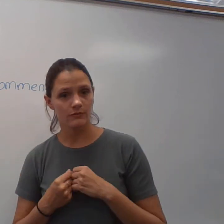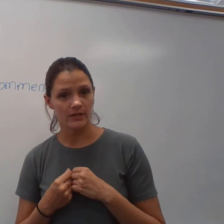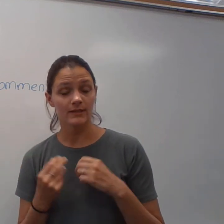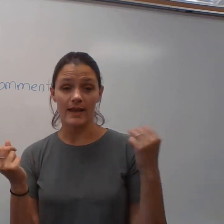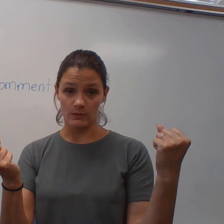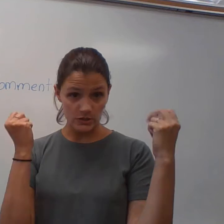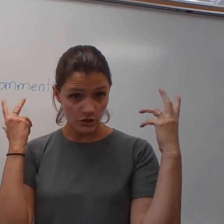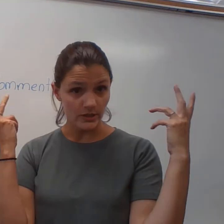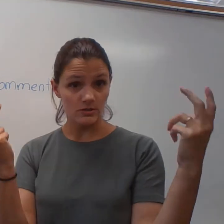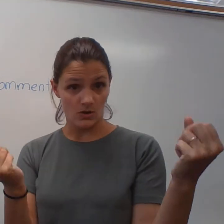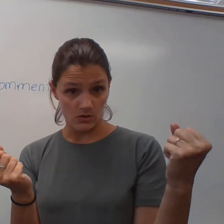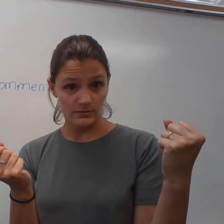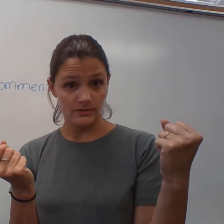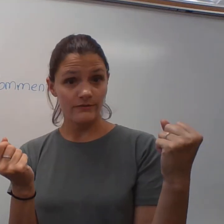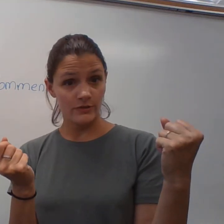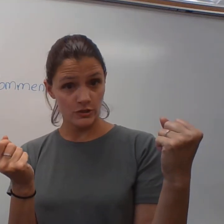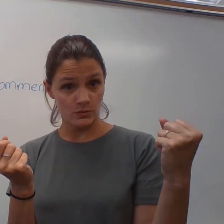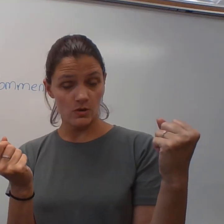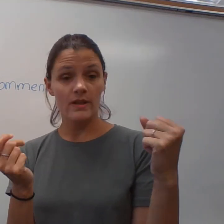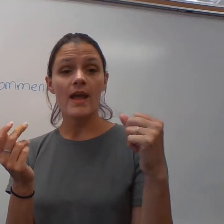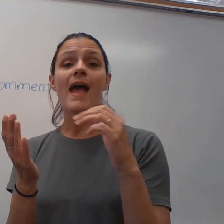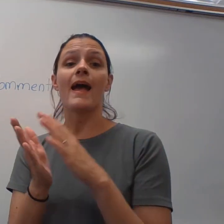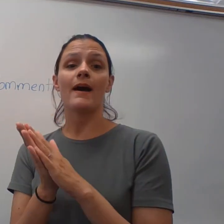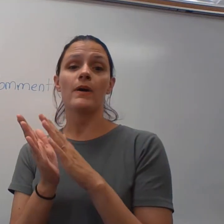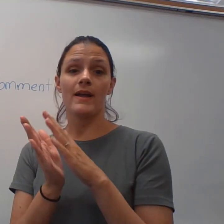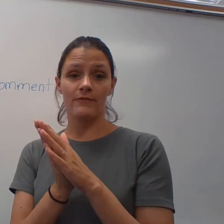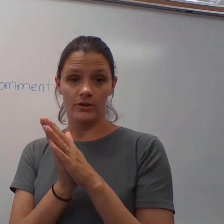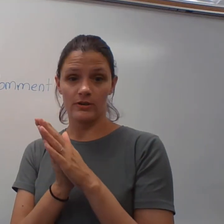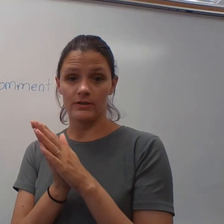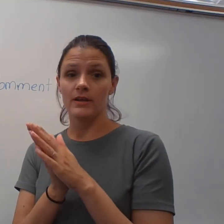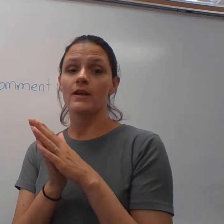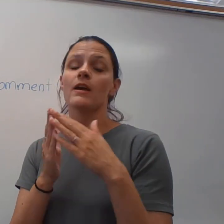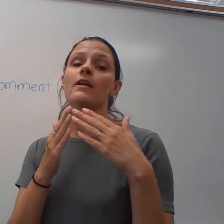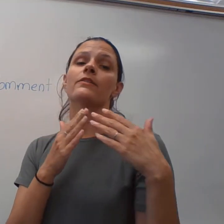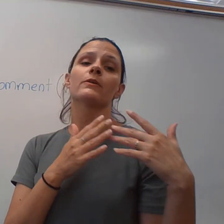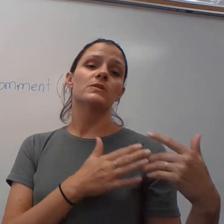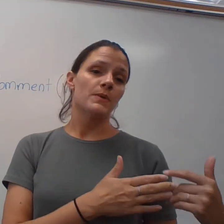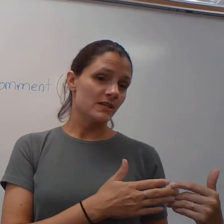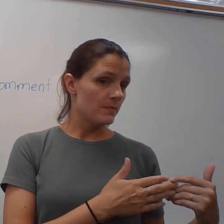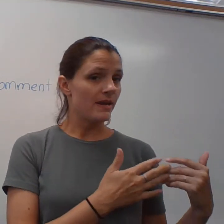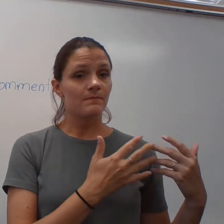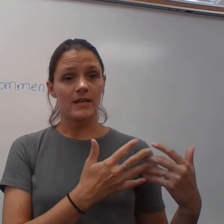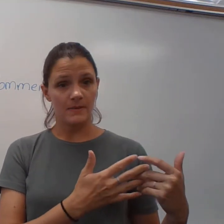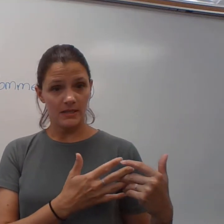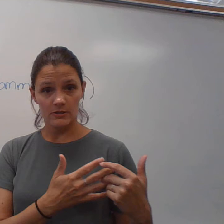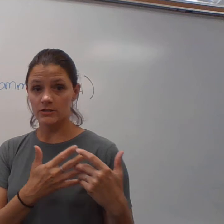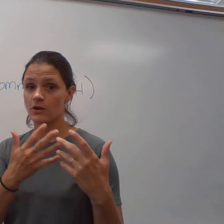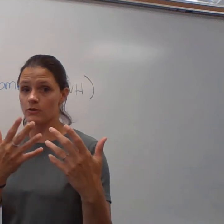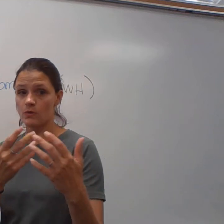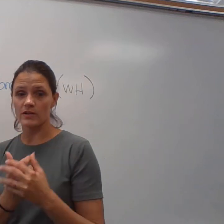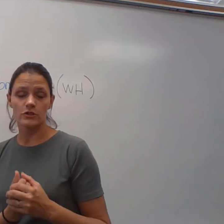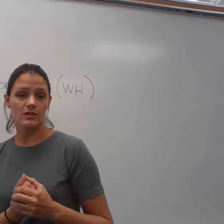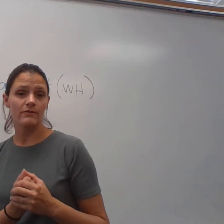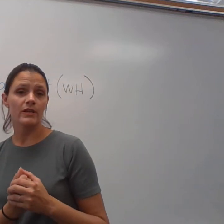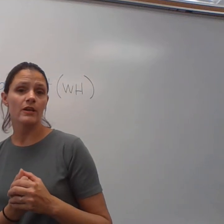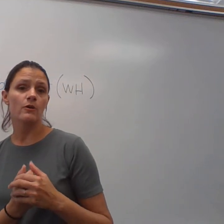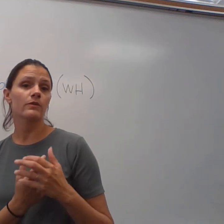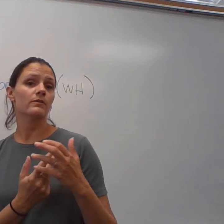written language. It is all visual. However, there was a big debate many years ago. You watched it in the video